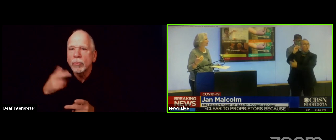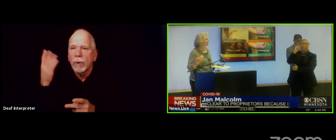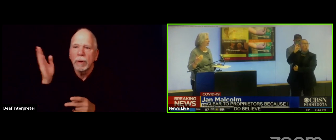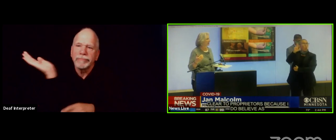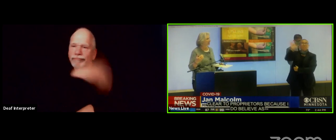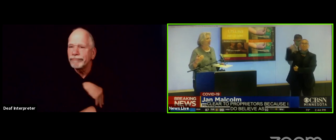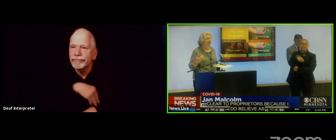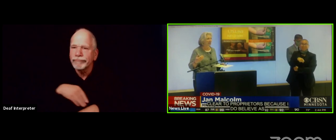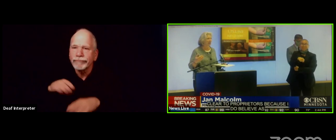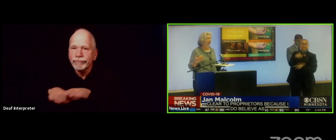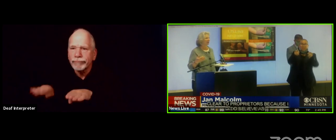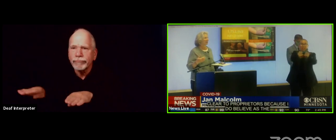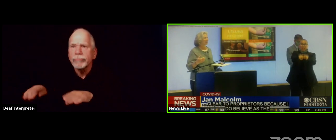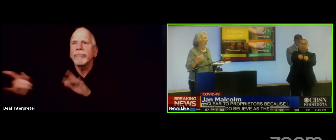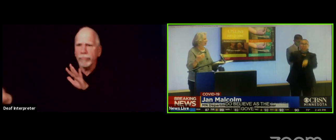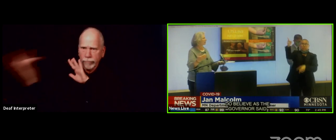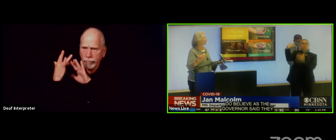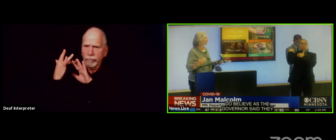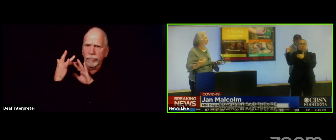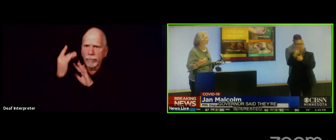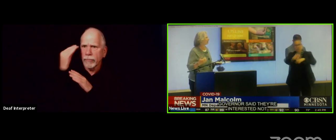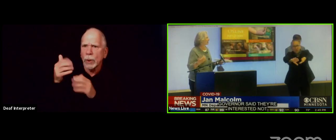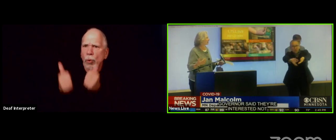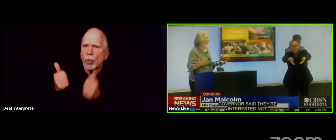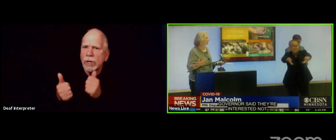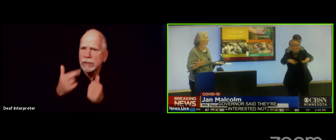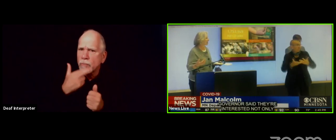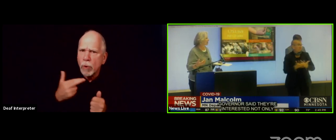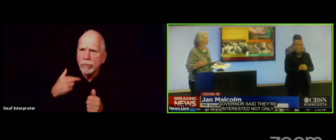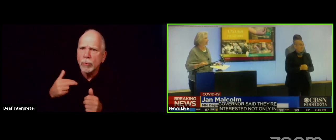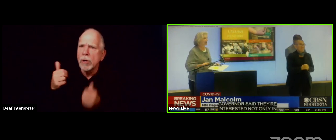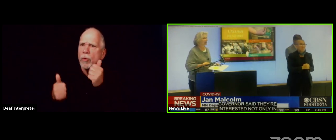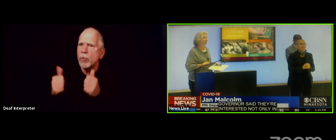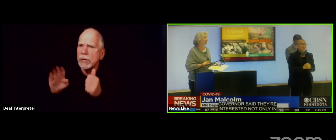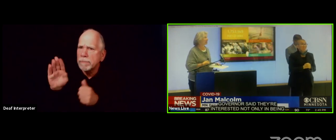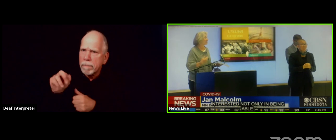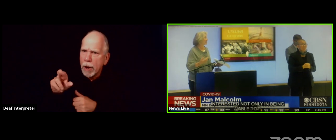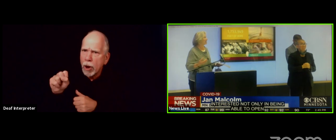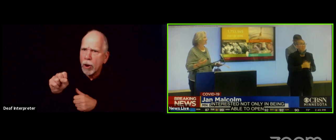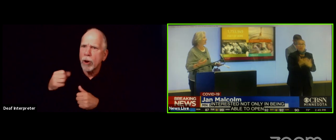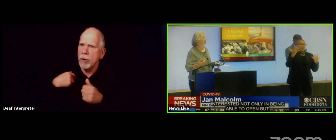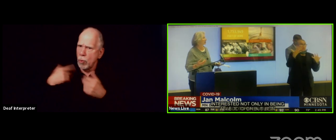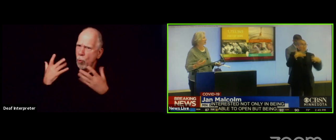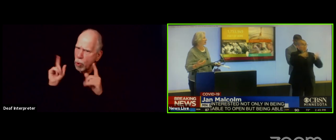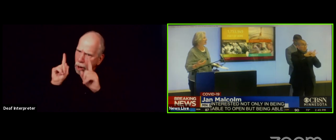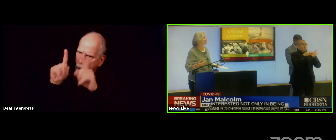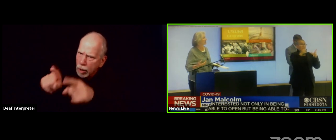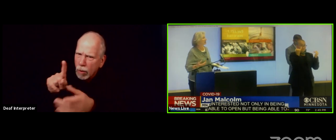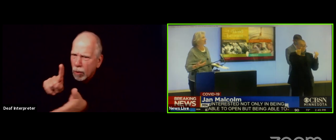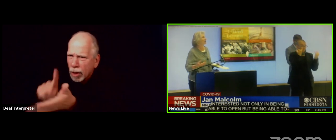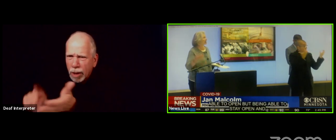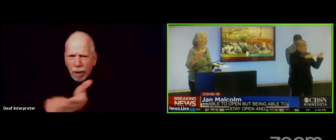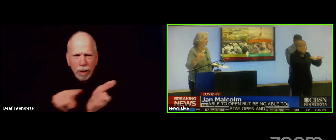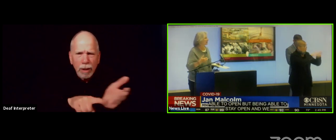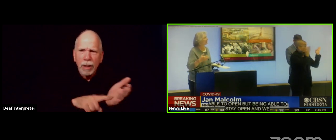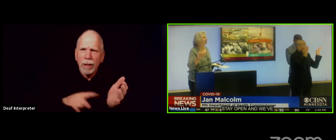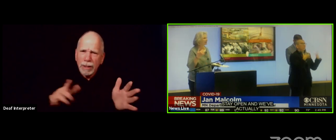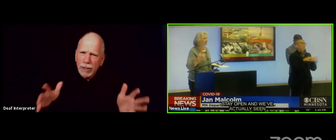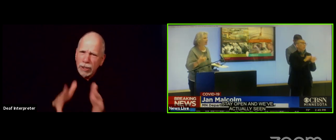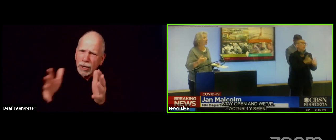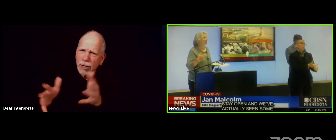not only in being able to open, but being able to stay open. And we've actually seen some pretty encouraging messages coming